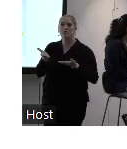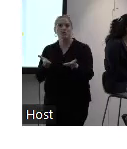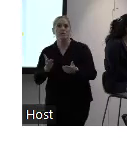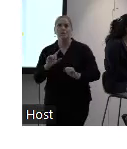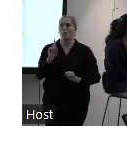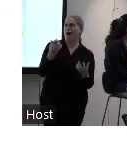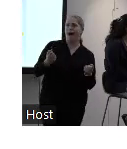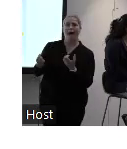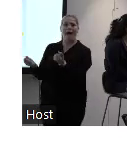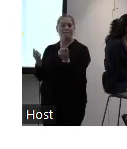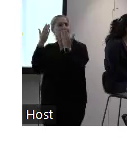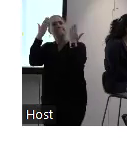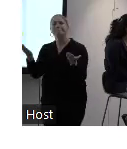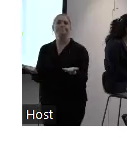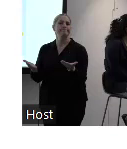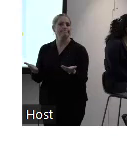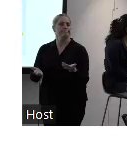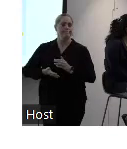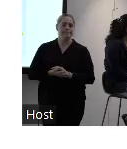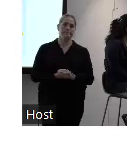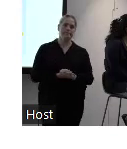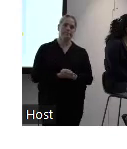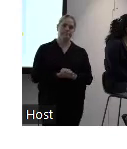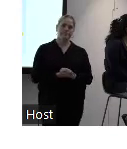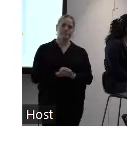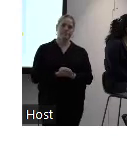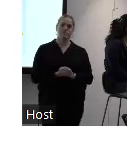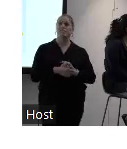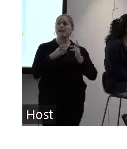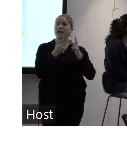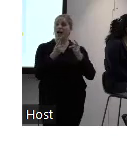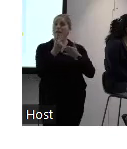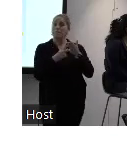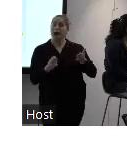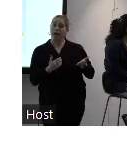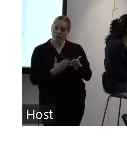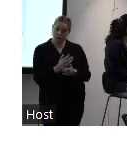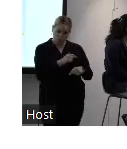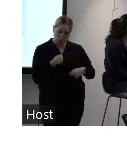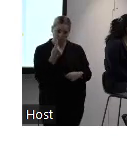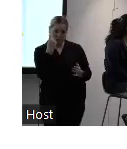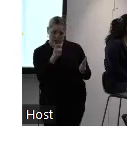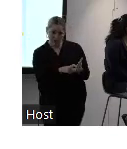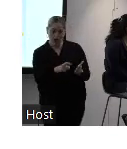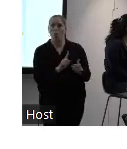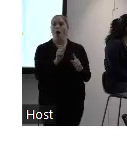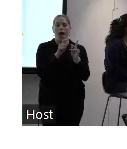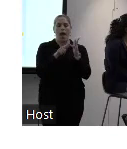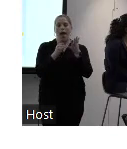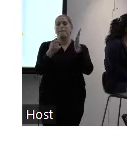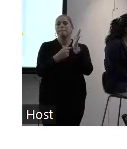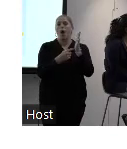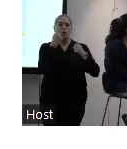So the last step of the sort of patient journey that was identified with our services was post-assessment. So what do